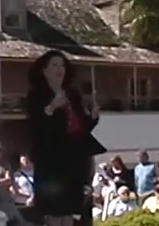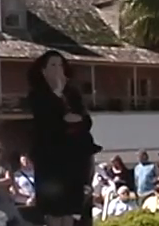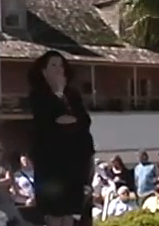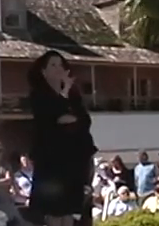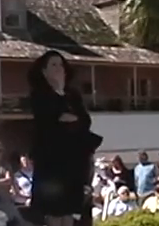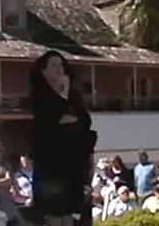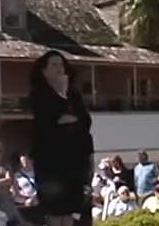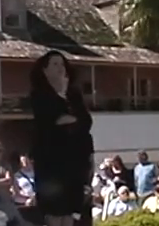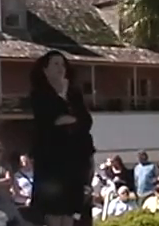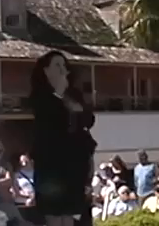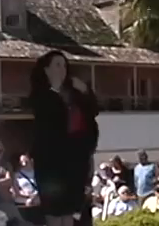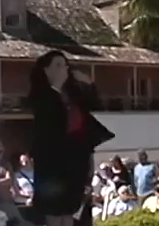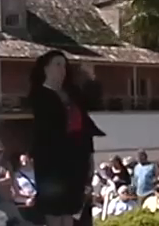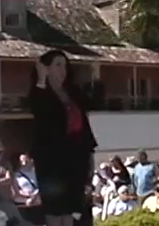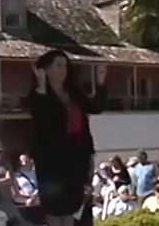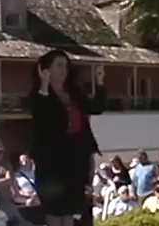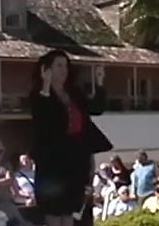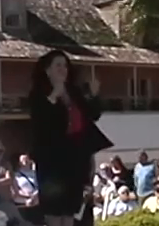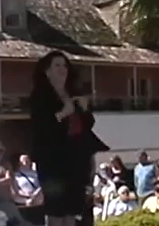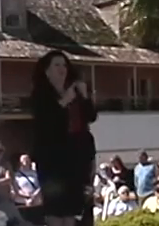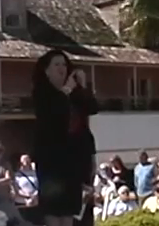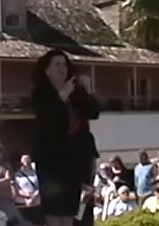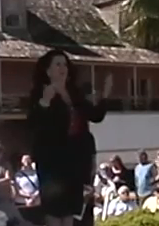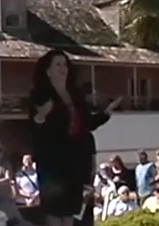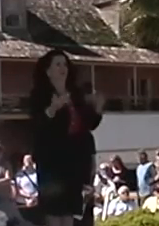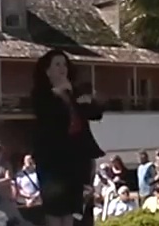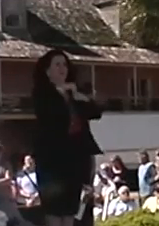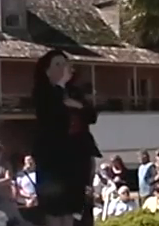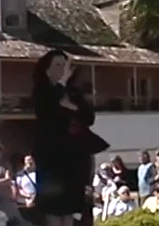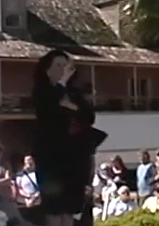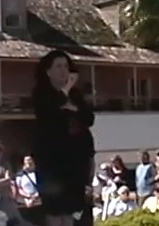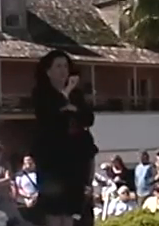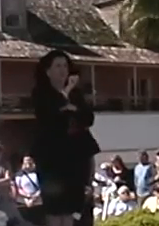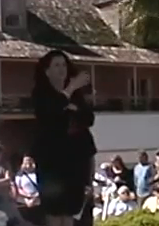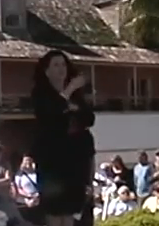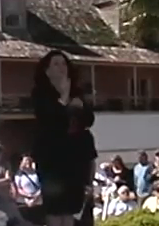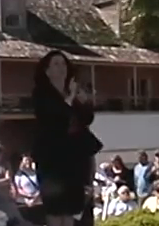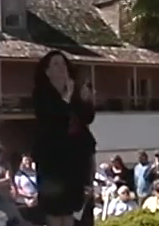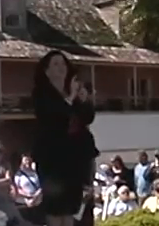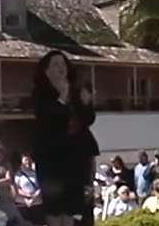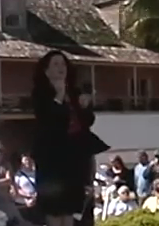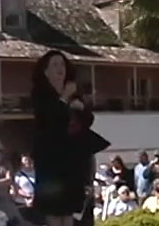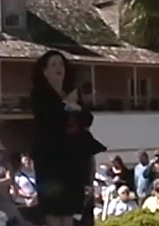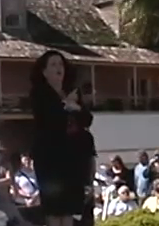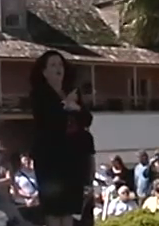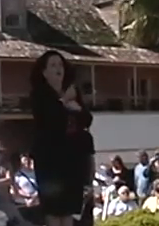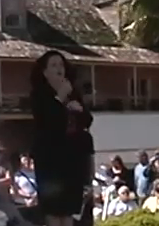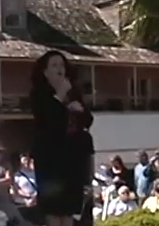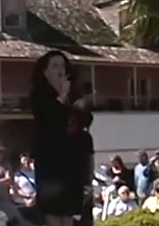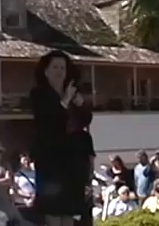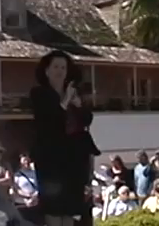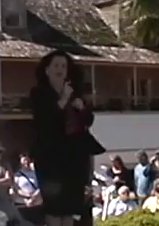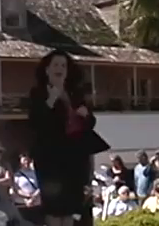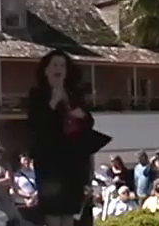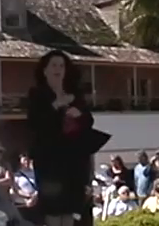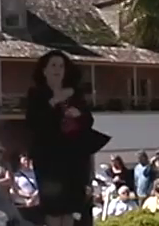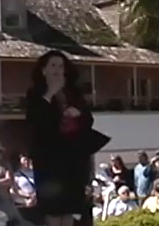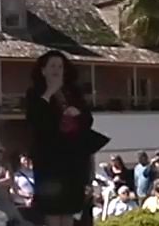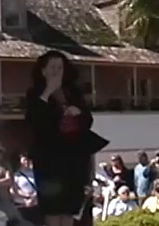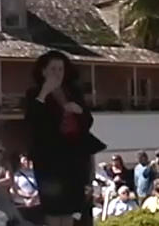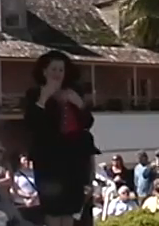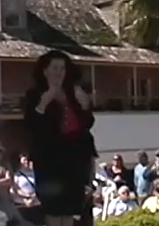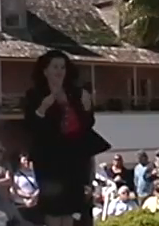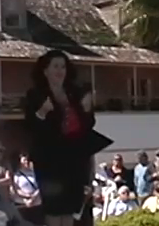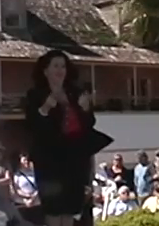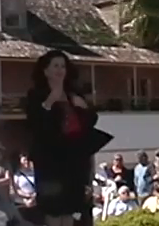is legendary, especially here in Florida and in our native land, Puerto Rico, where we